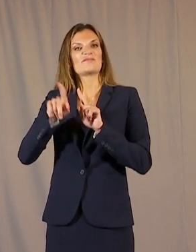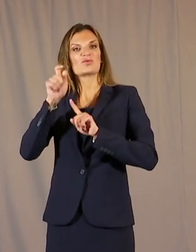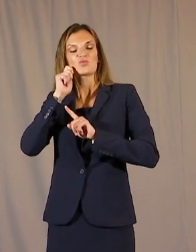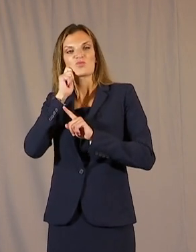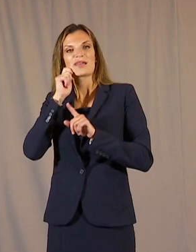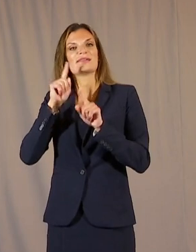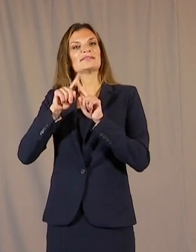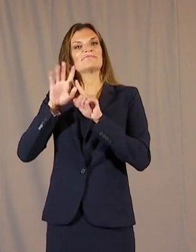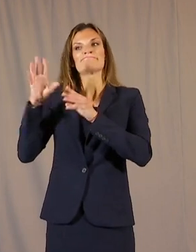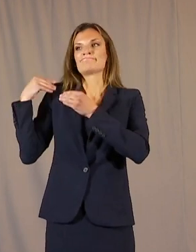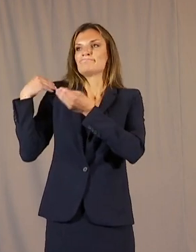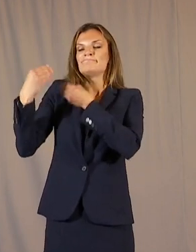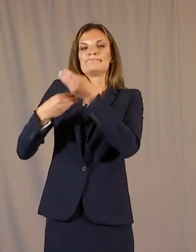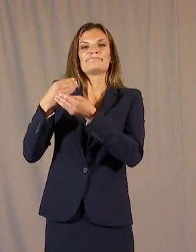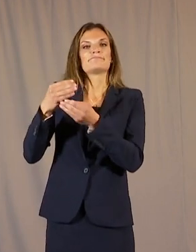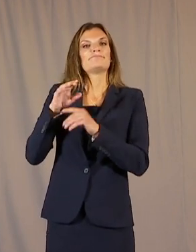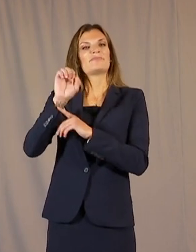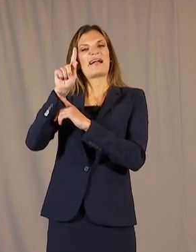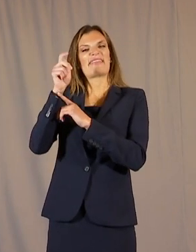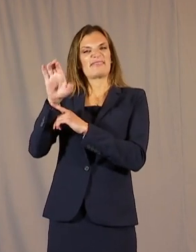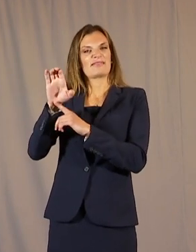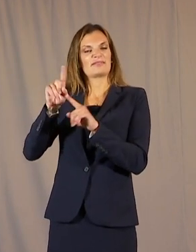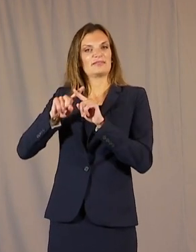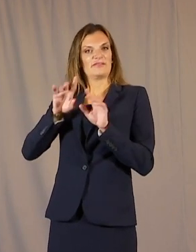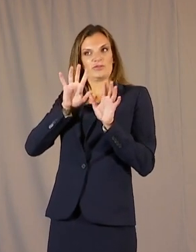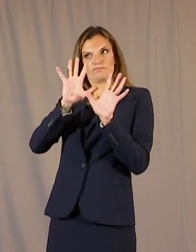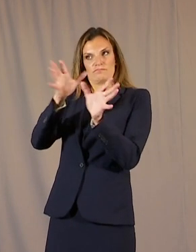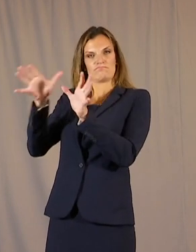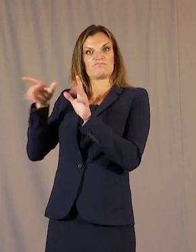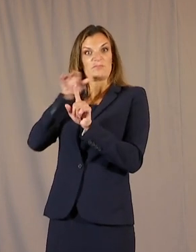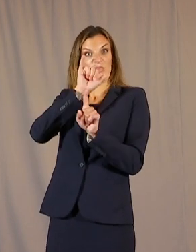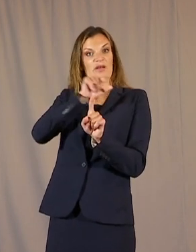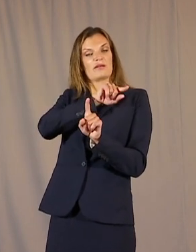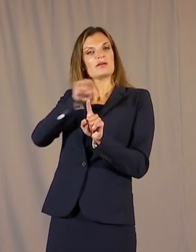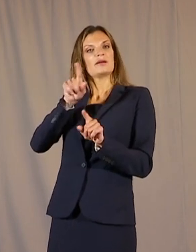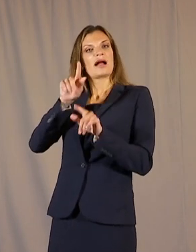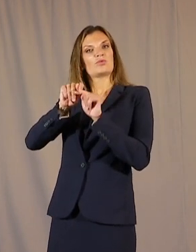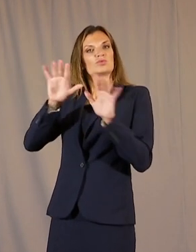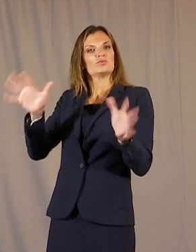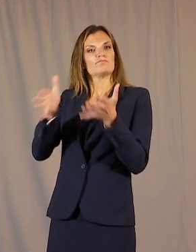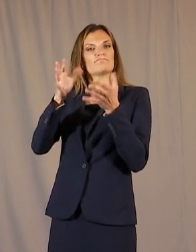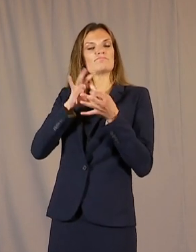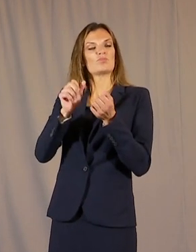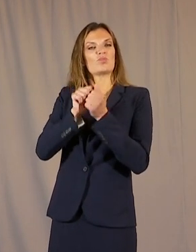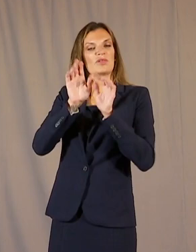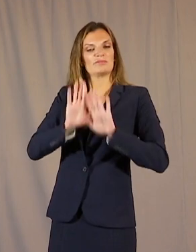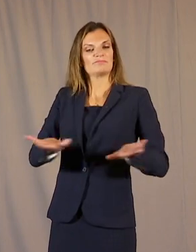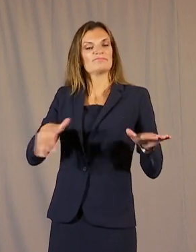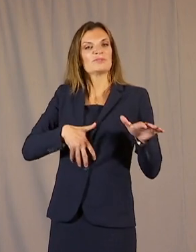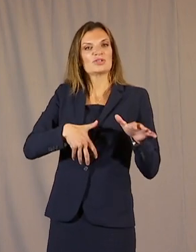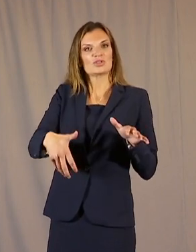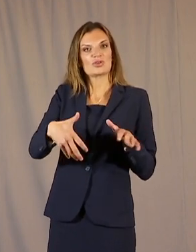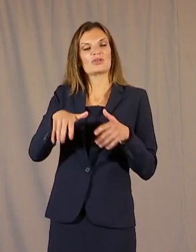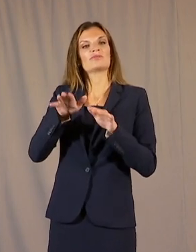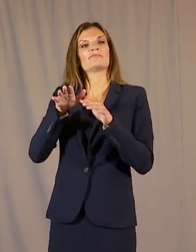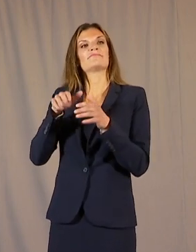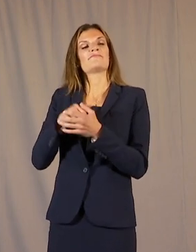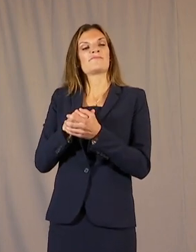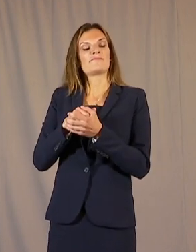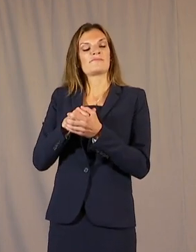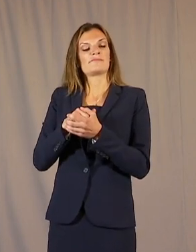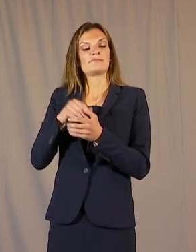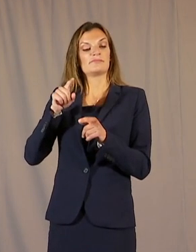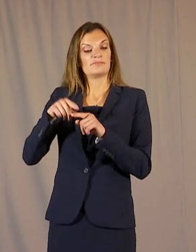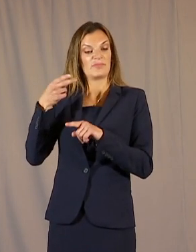Michigan. Brenda has worked in a variety of positions focused on health equity, maternal and child health, HIV STD